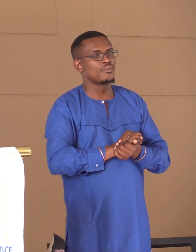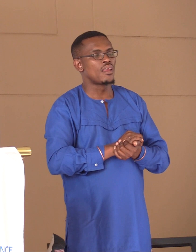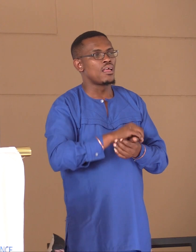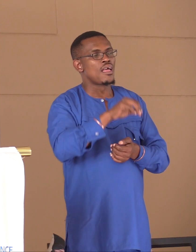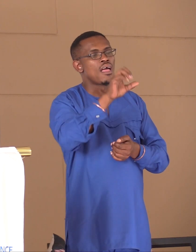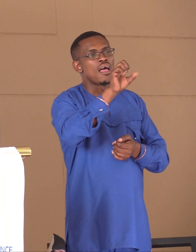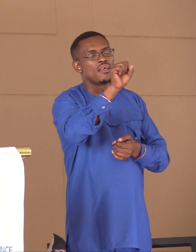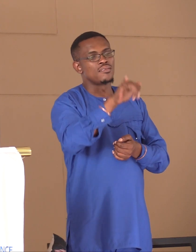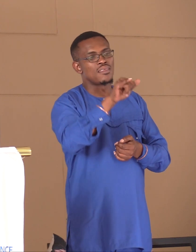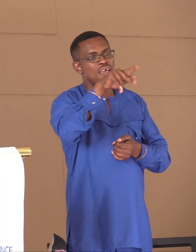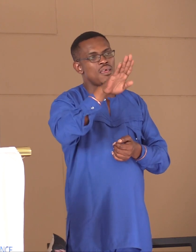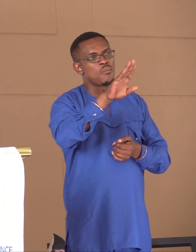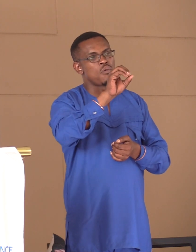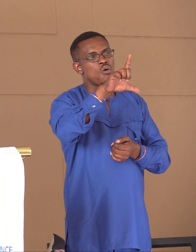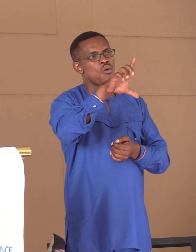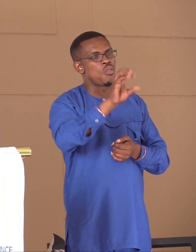Saibono Discovery Center,